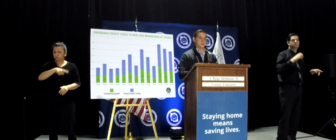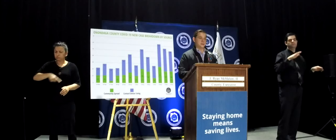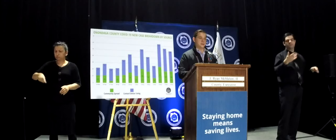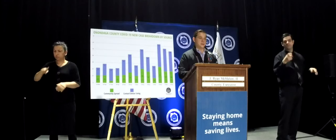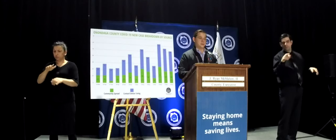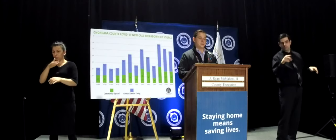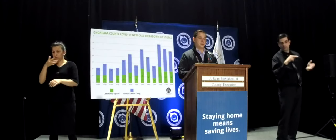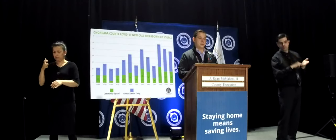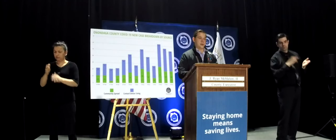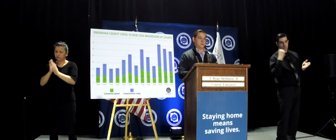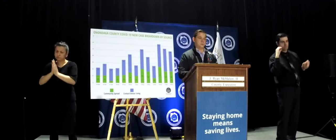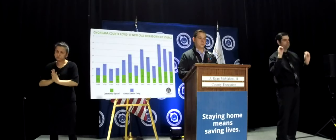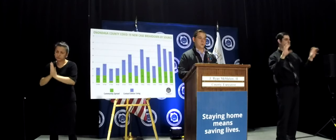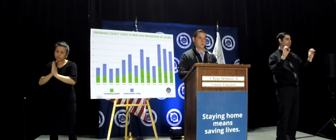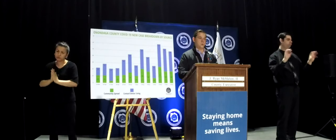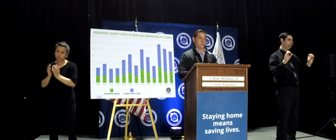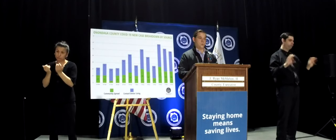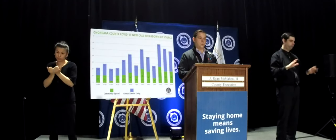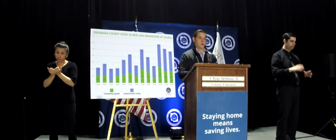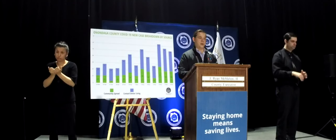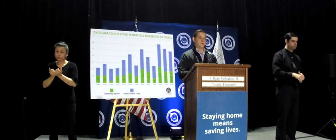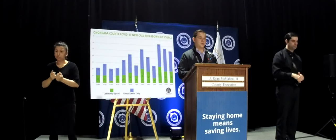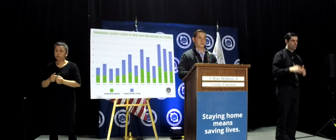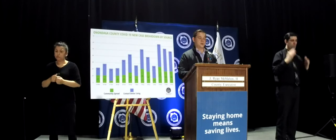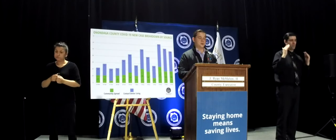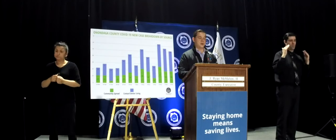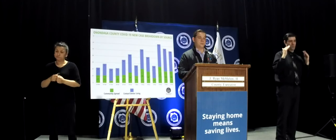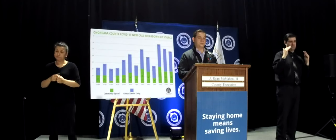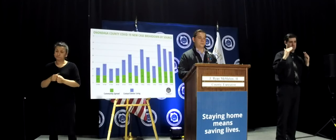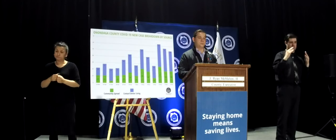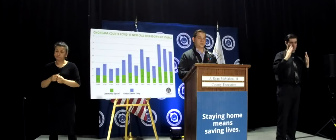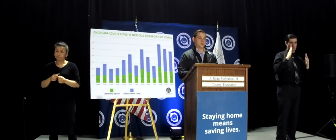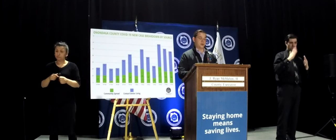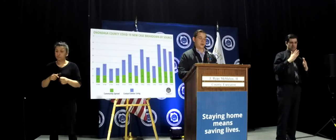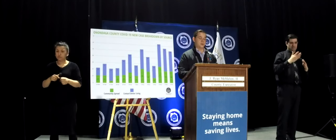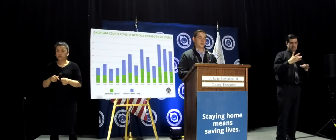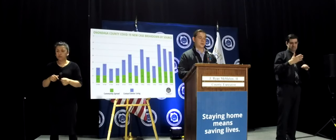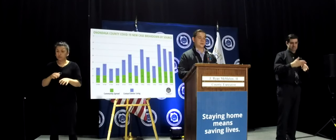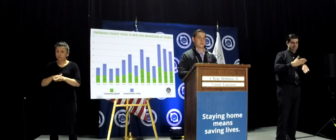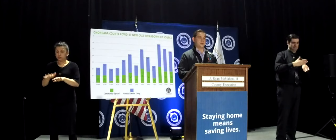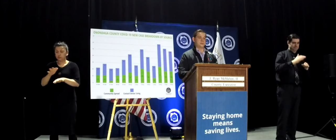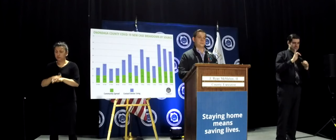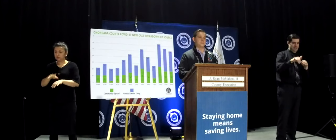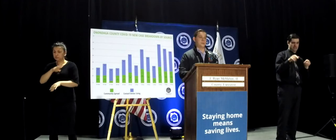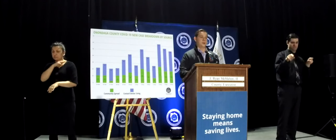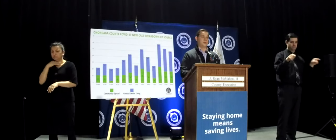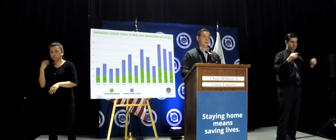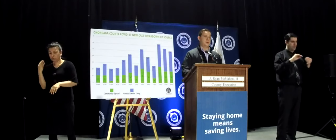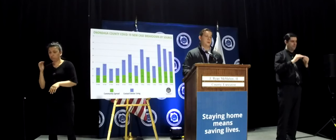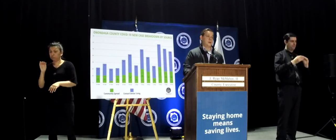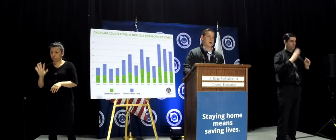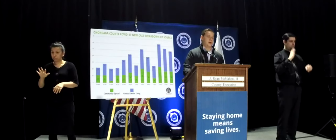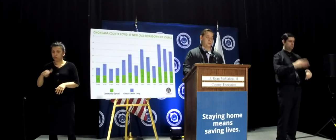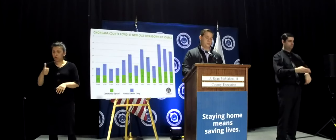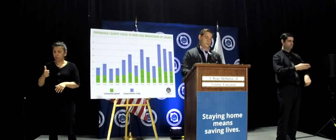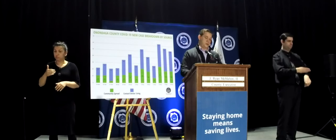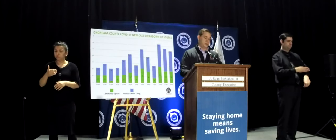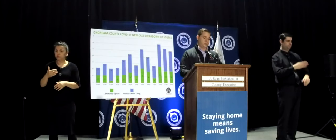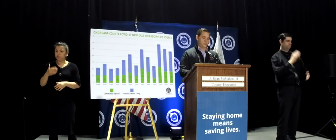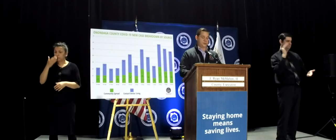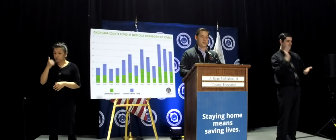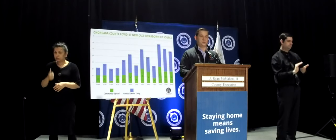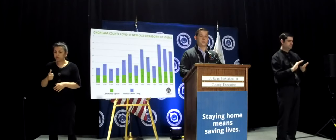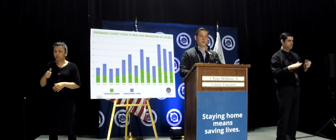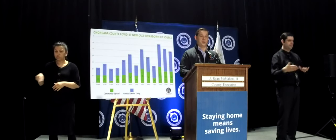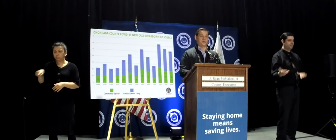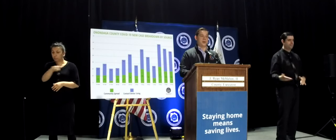reality is that we're going to have tough days to come, just looking at who's getting sick. And so